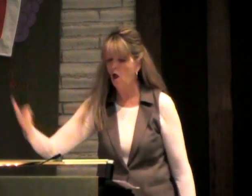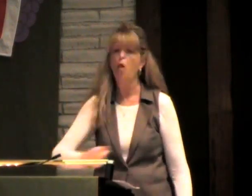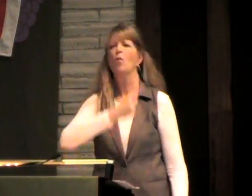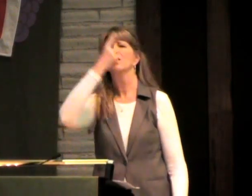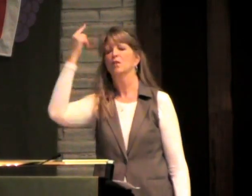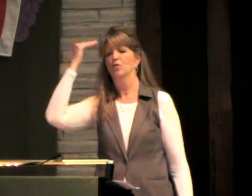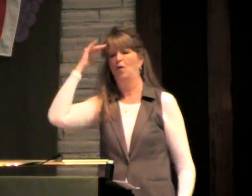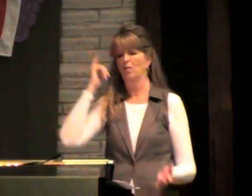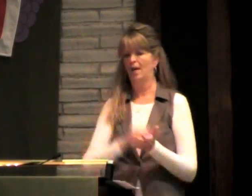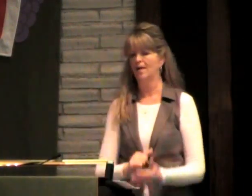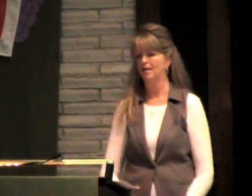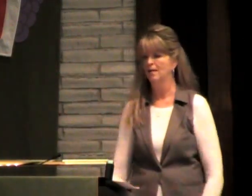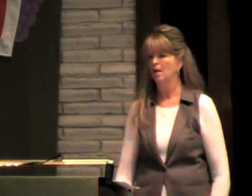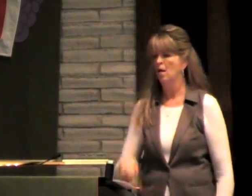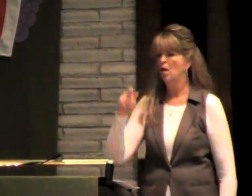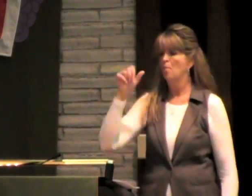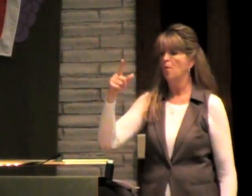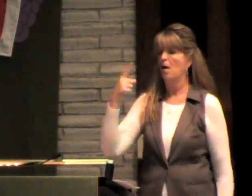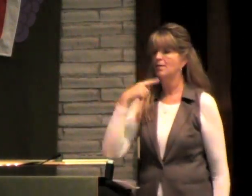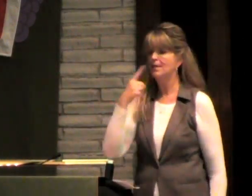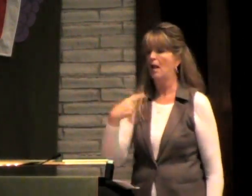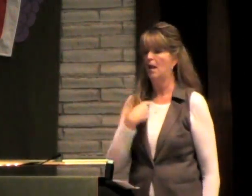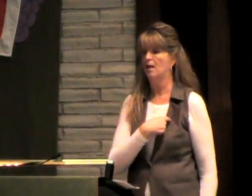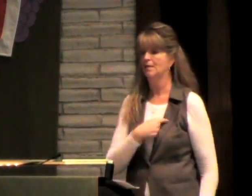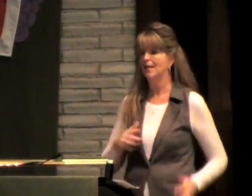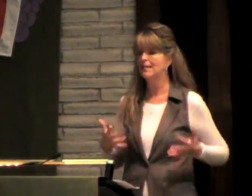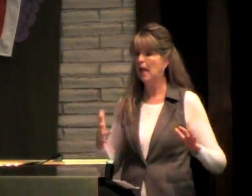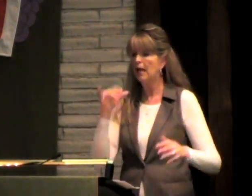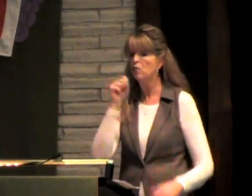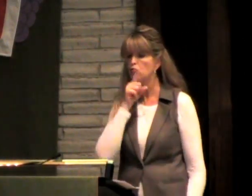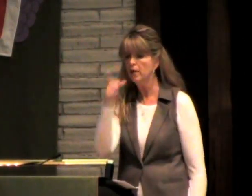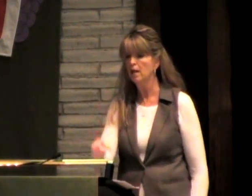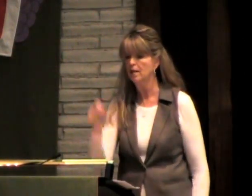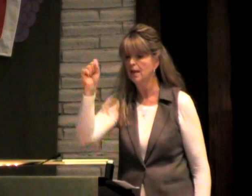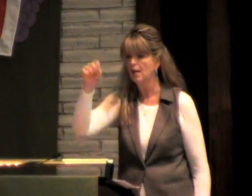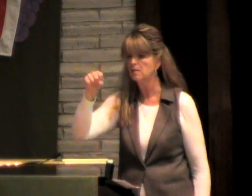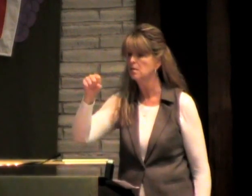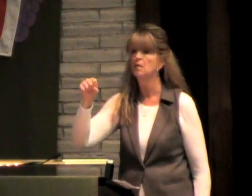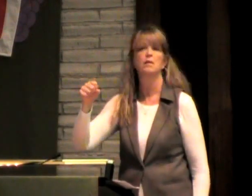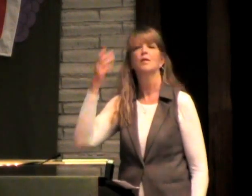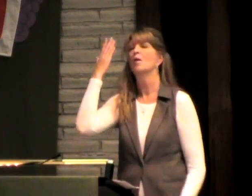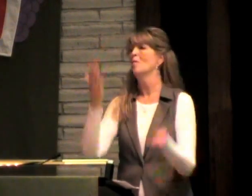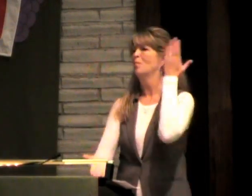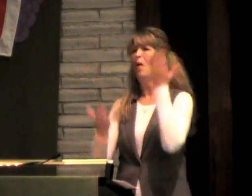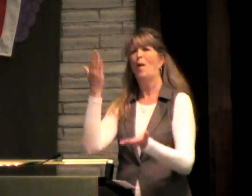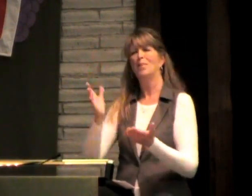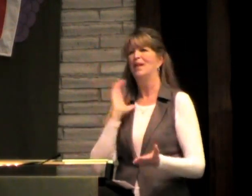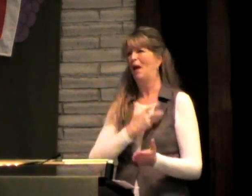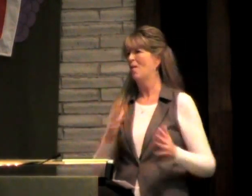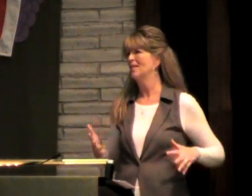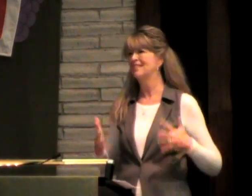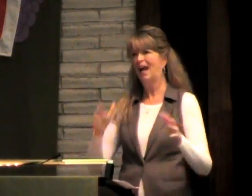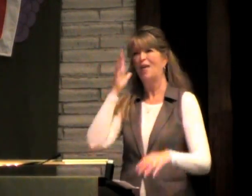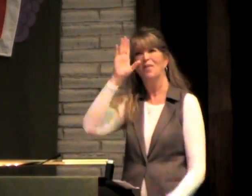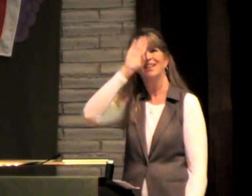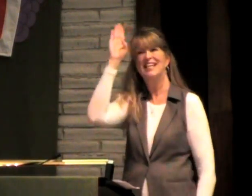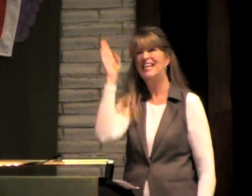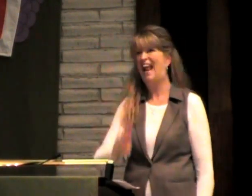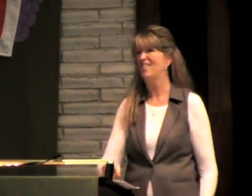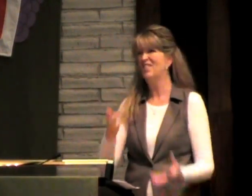week. God is always there, and you need to always keep that in mind. Because even though stress and anxiety are real,